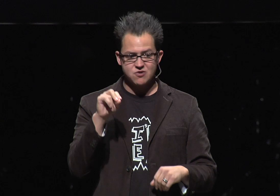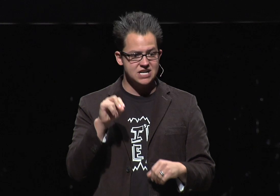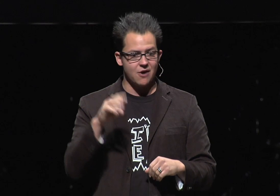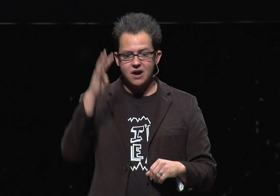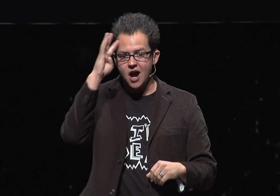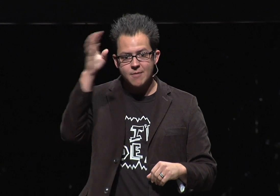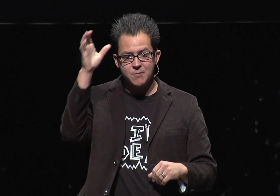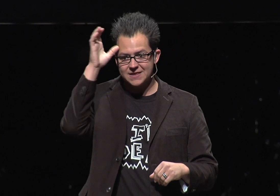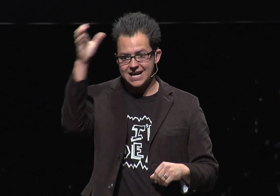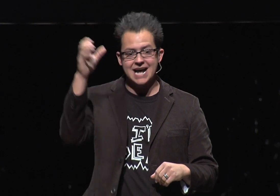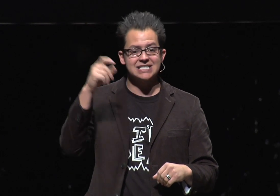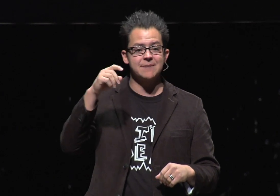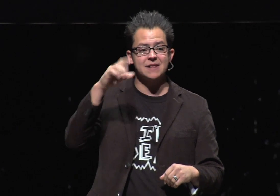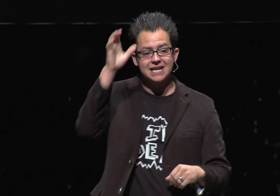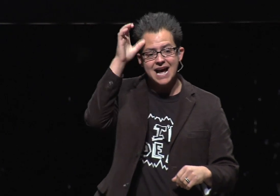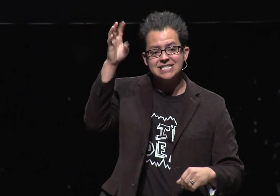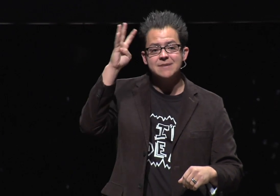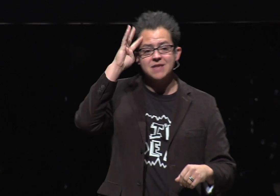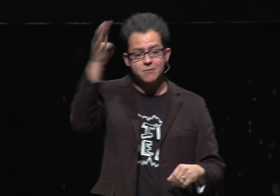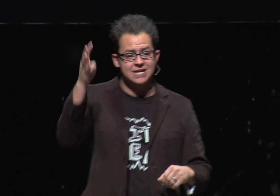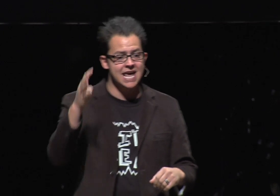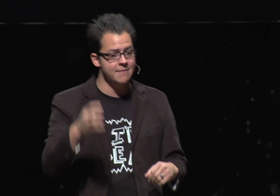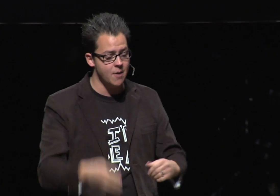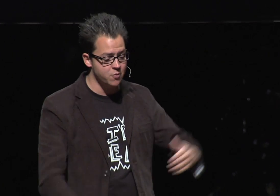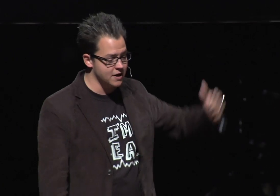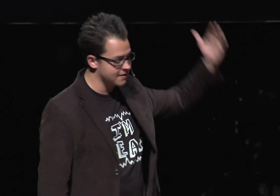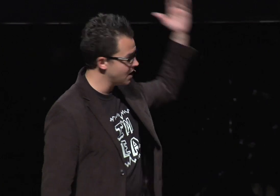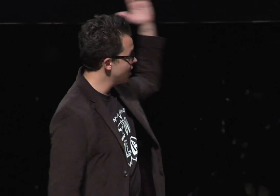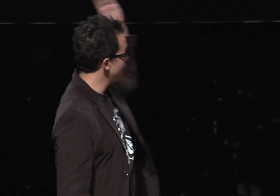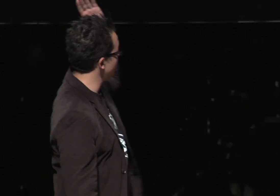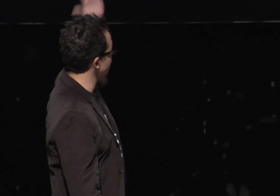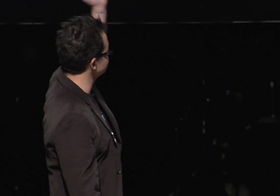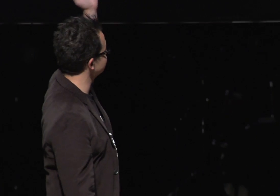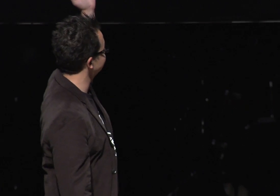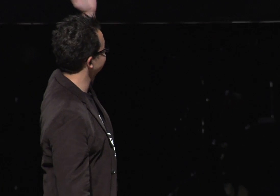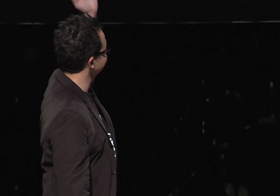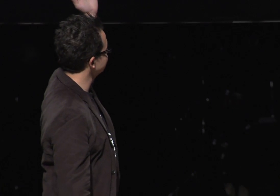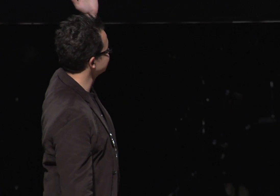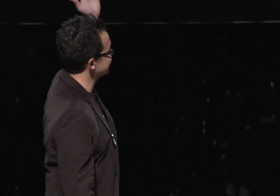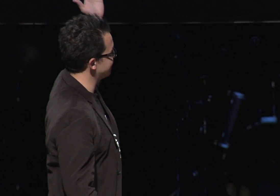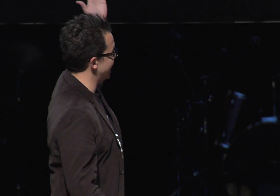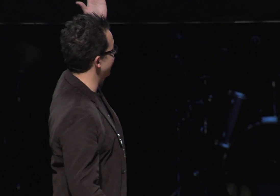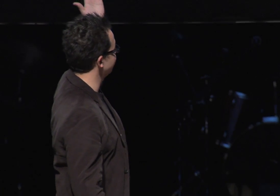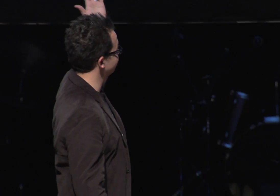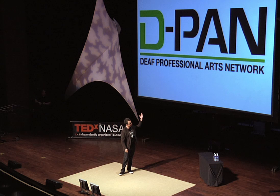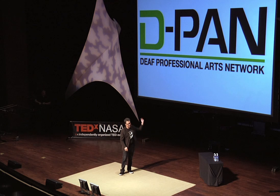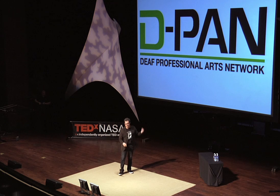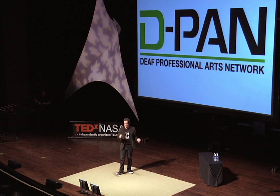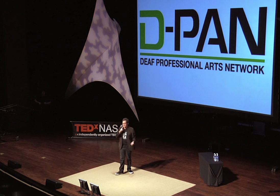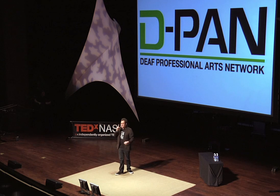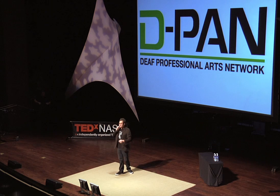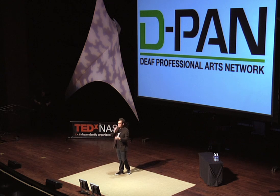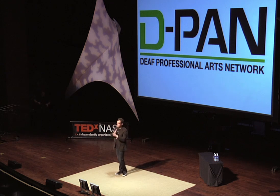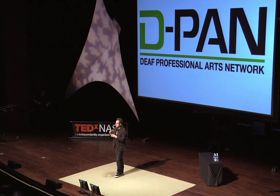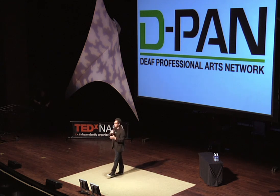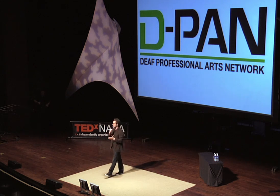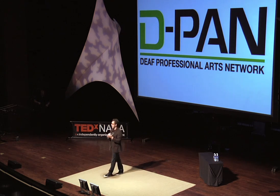studio and come up with the concept. And the concept that we came up with was DPEN, the Deaf Professional